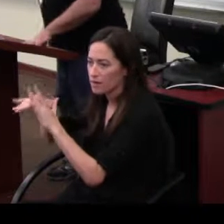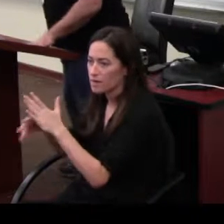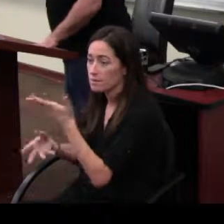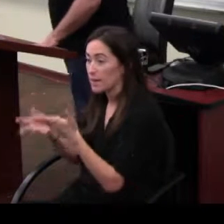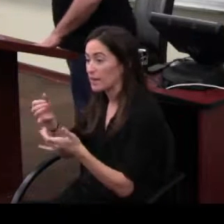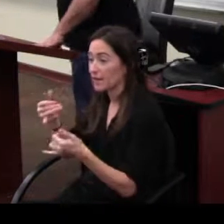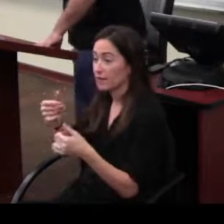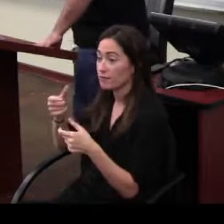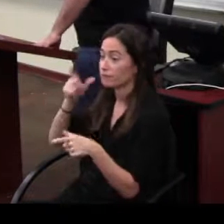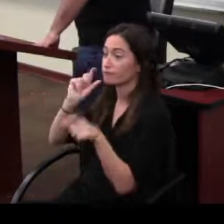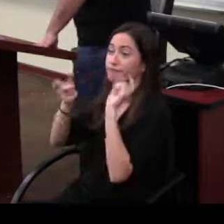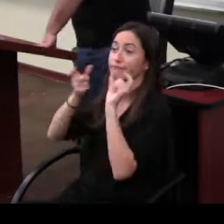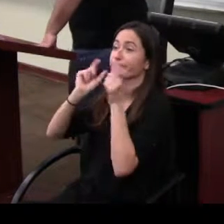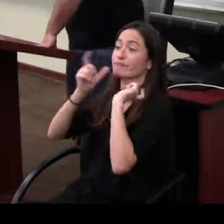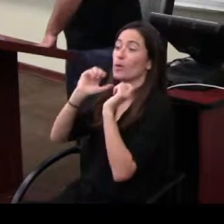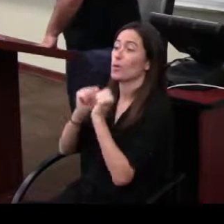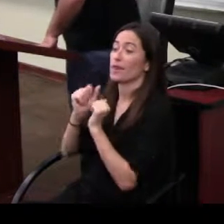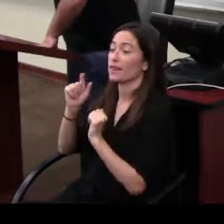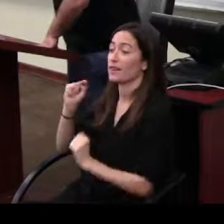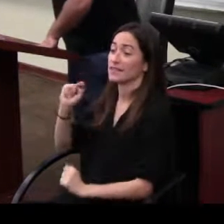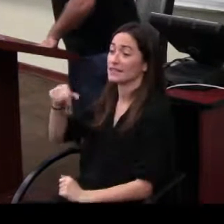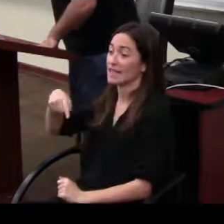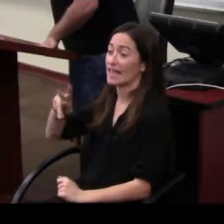tequila fueled evening out.